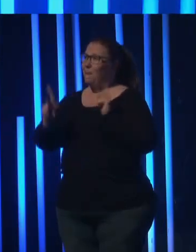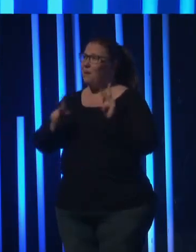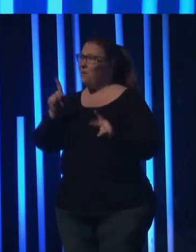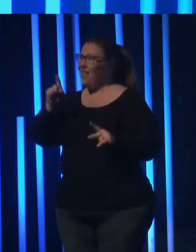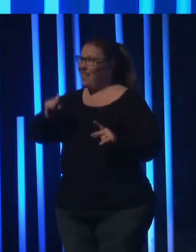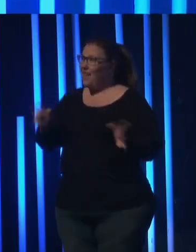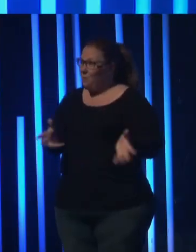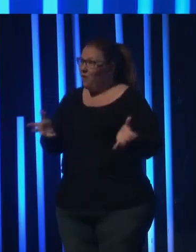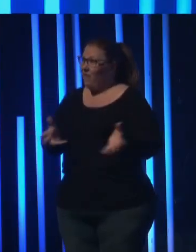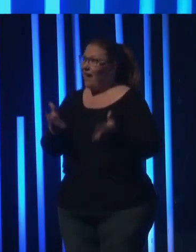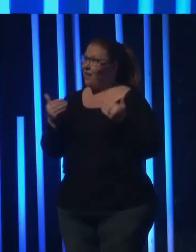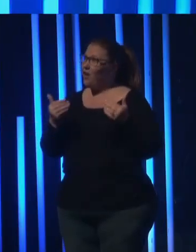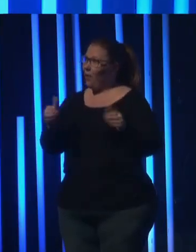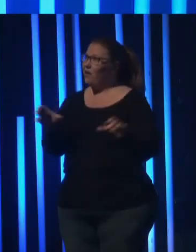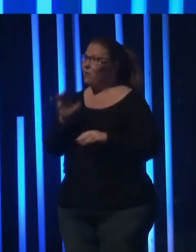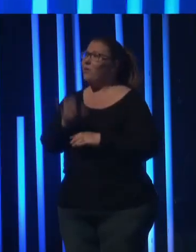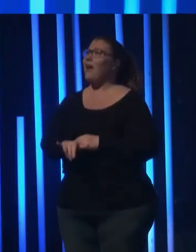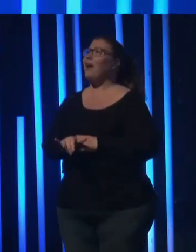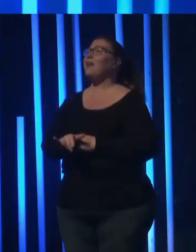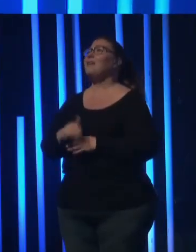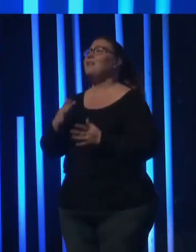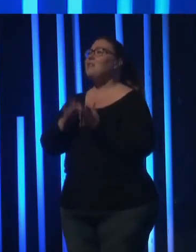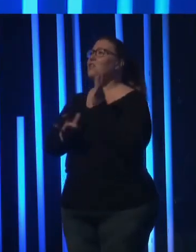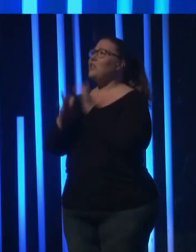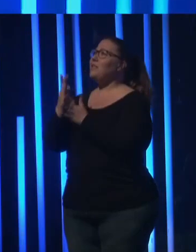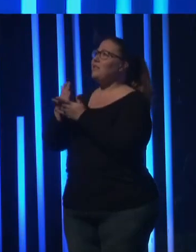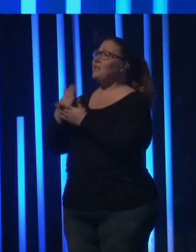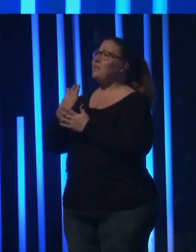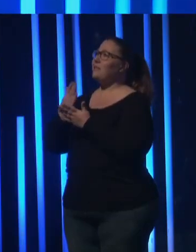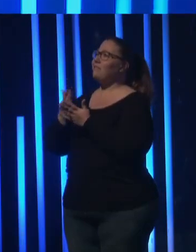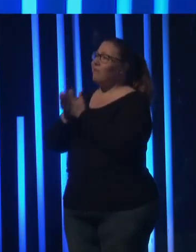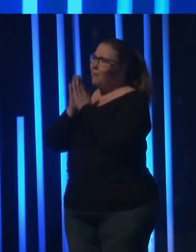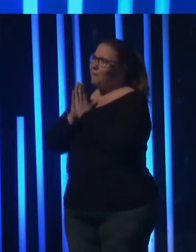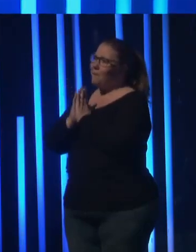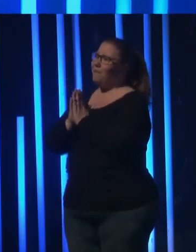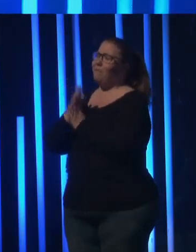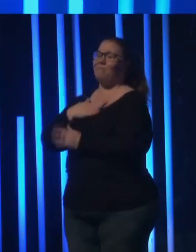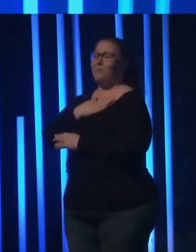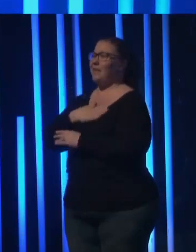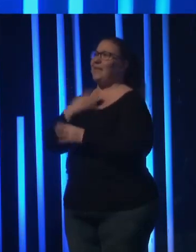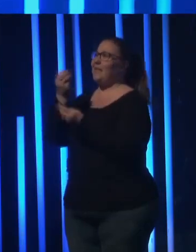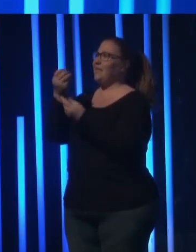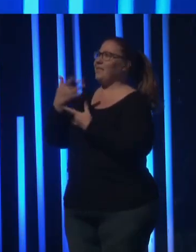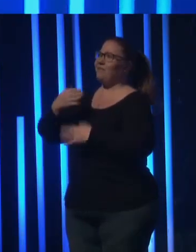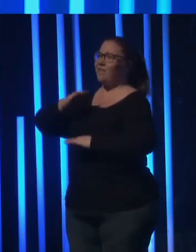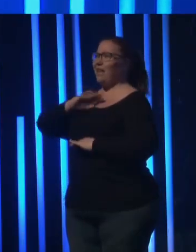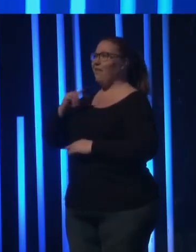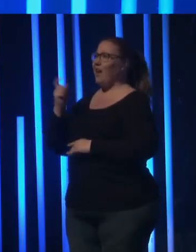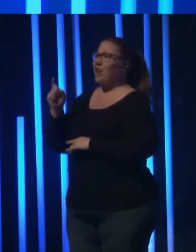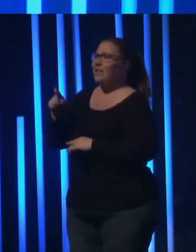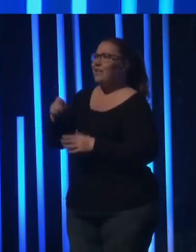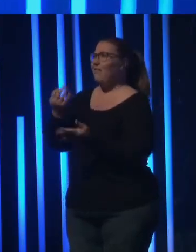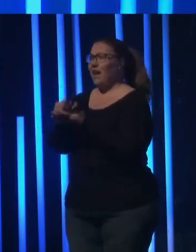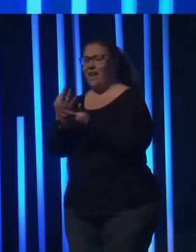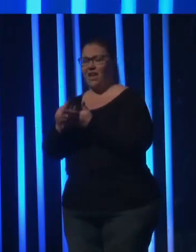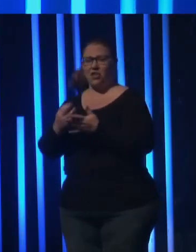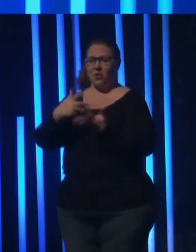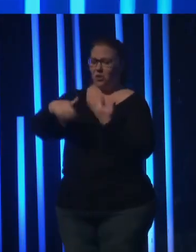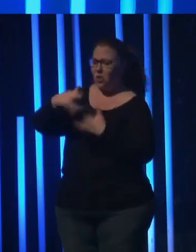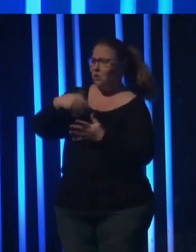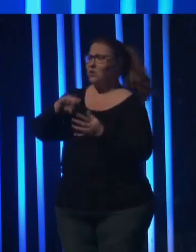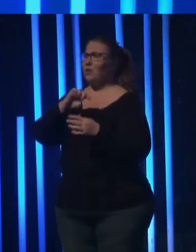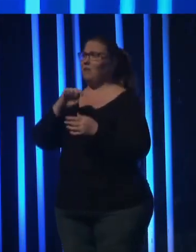motivated. And Jesus, please provide for our needs this morning. Whether they be financial, social, emotional, whatever,